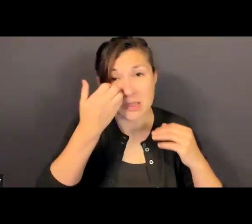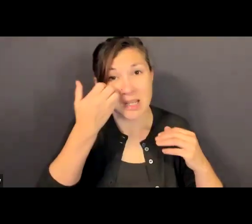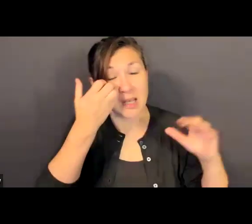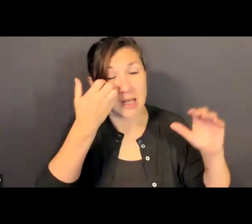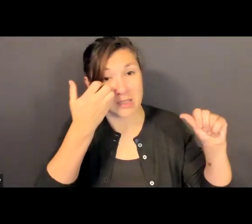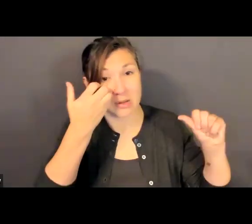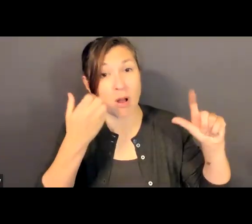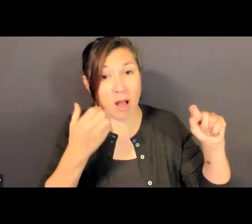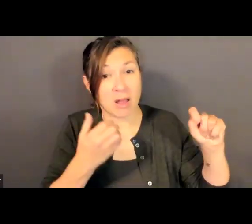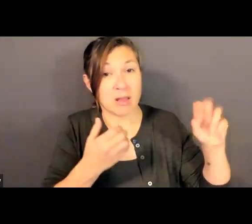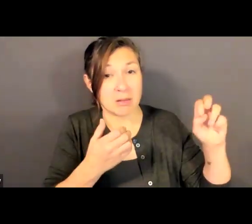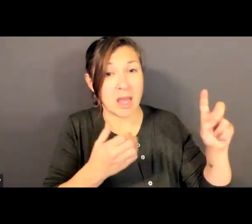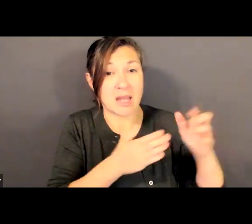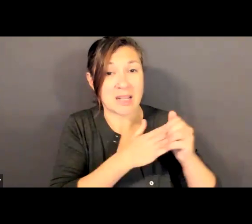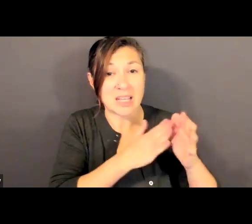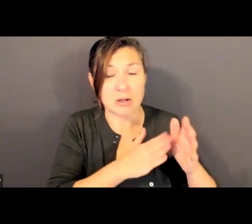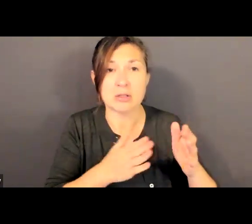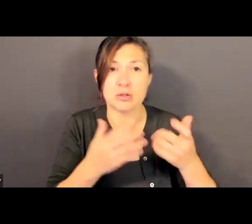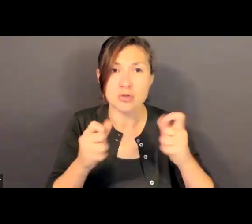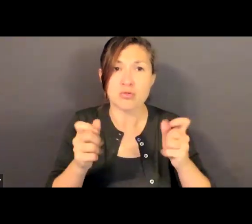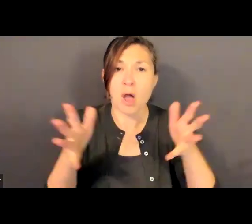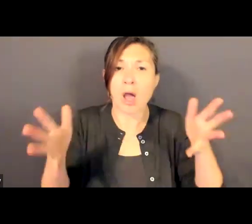push forward, and we're continuing to have those conversations.